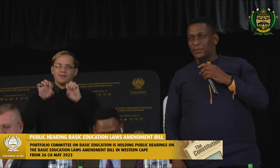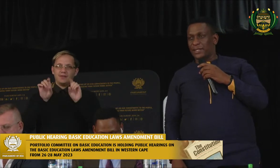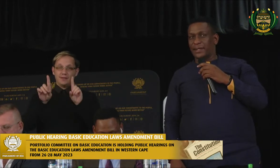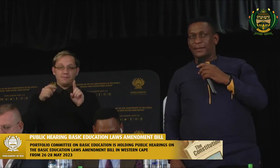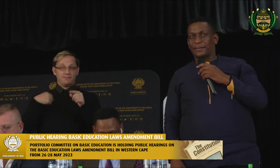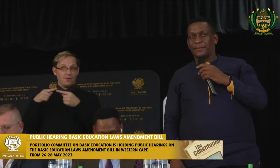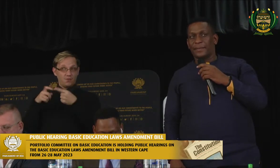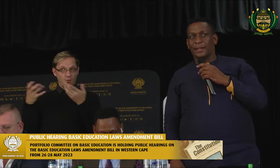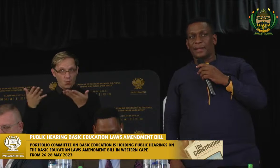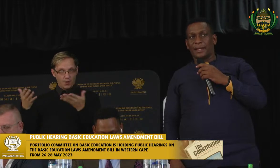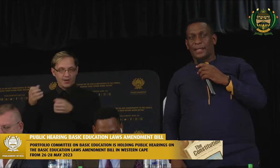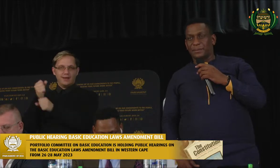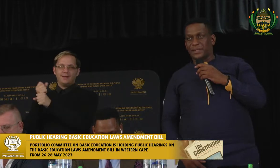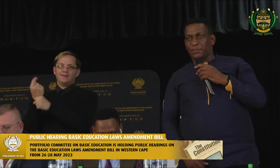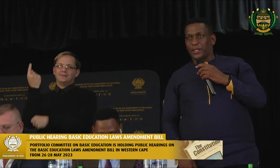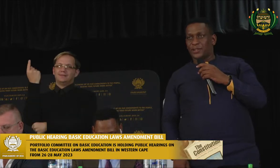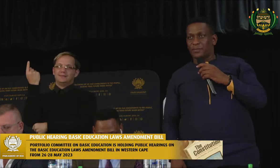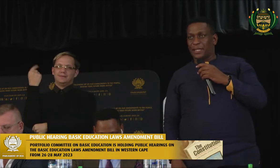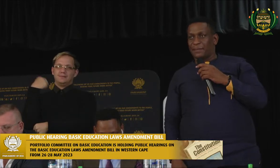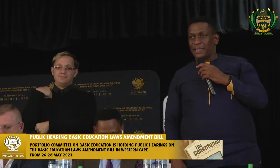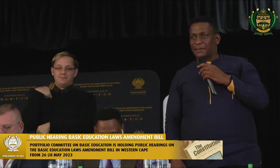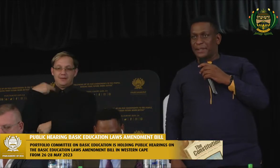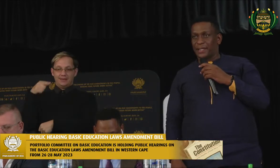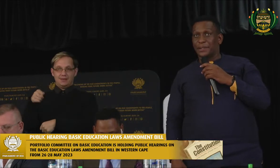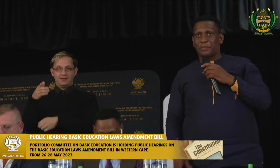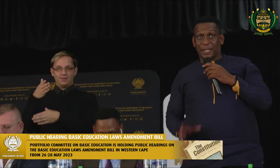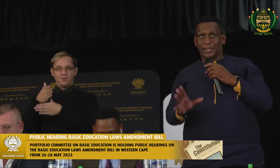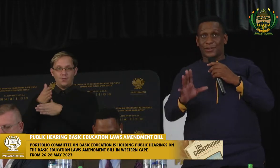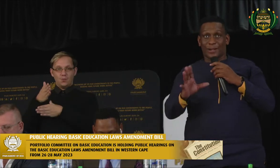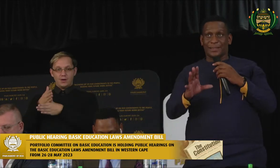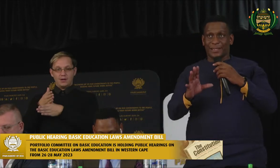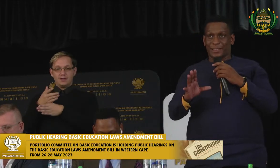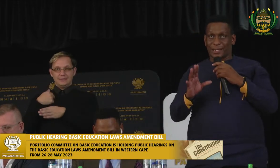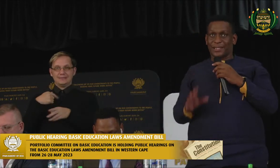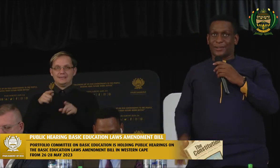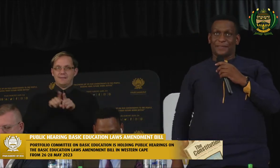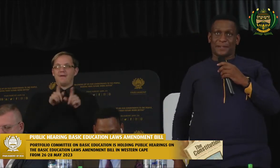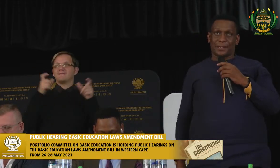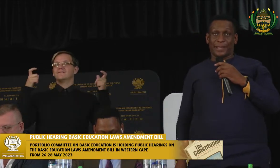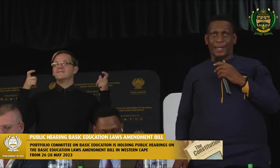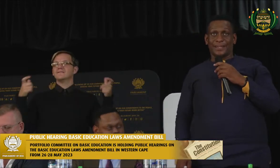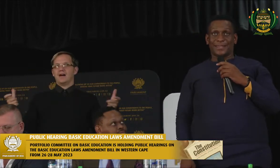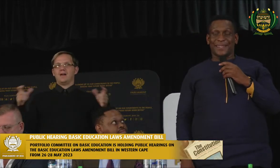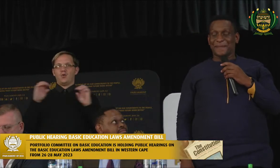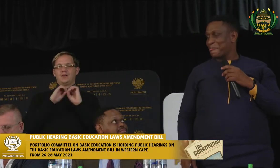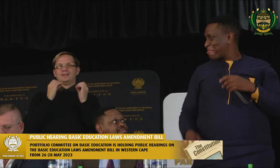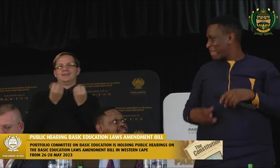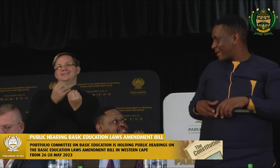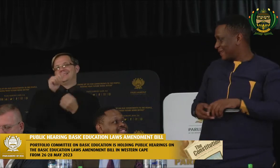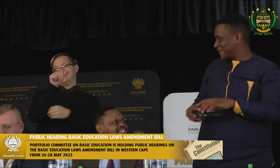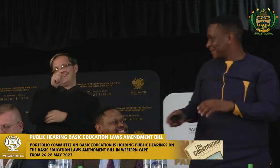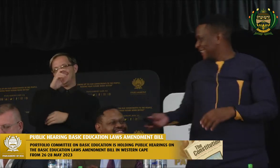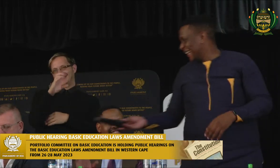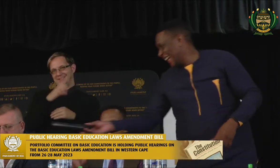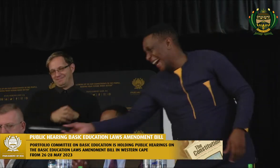from Gauteng, and I'm deployed to Parliament by the biggest organization in South Africa, the ANC.